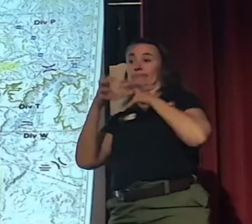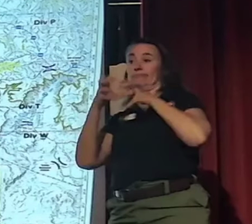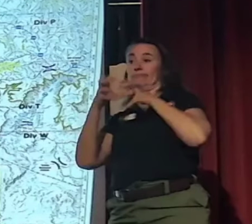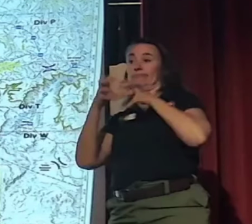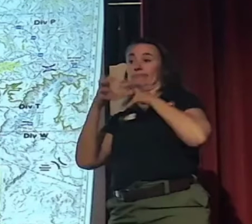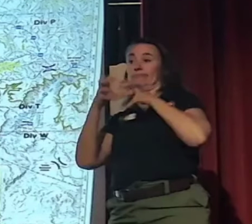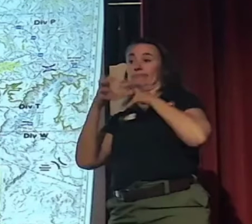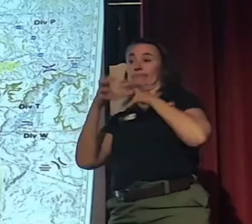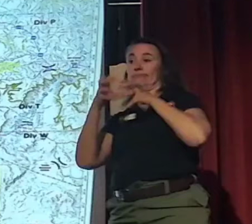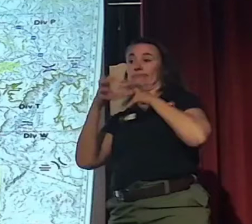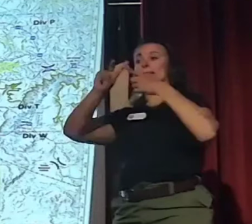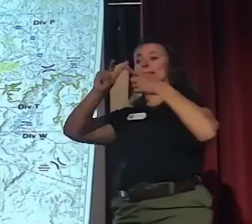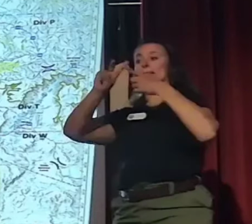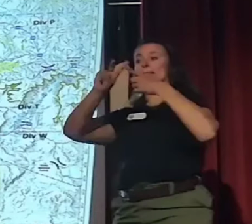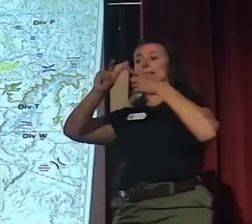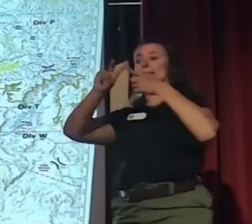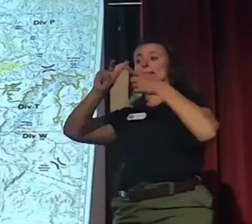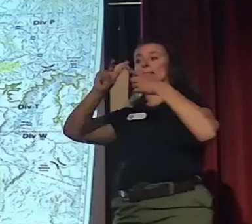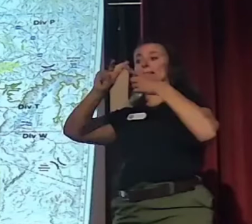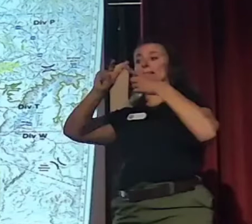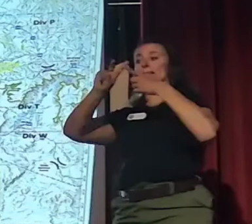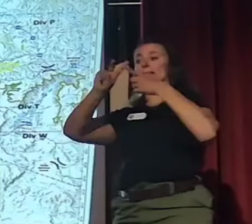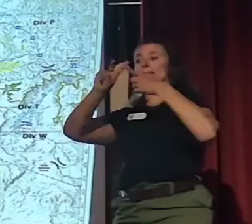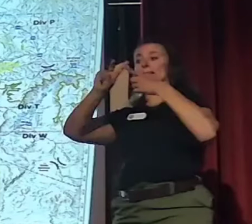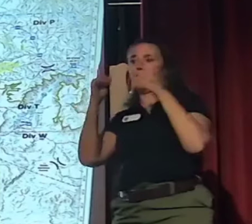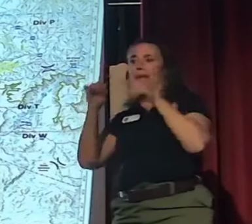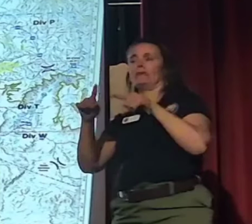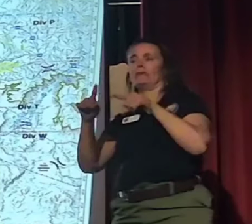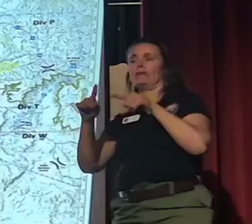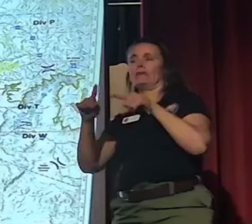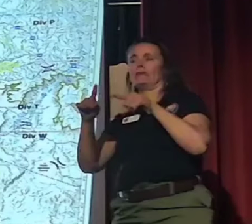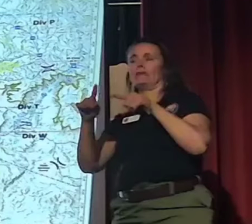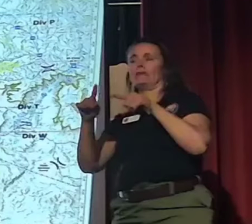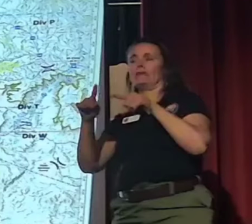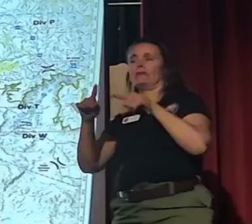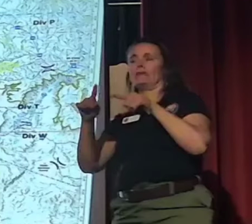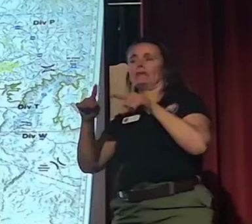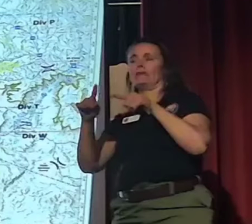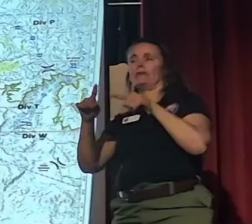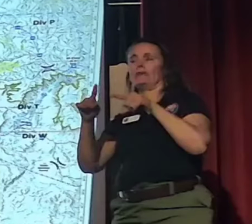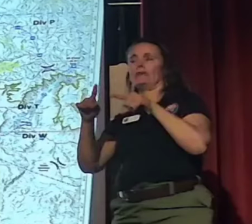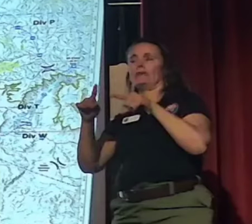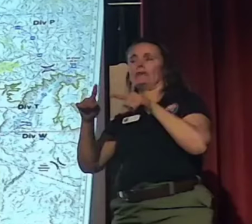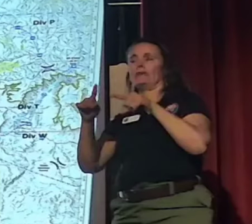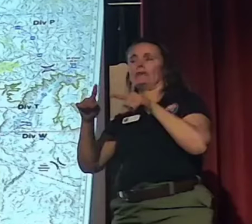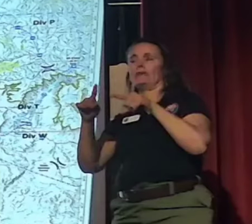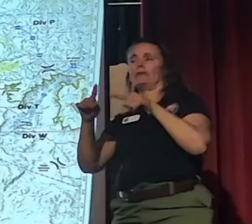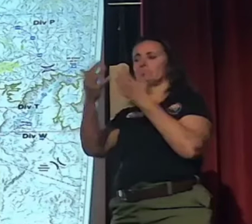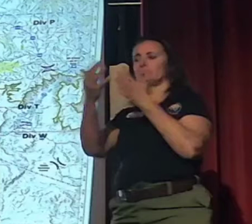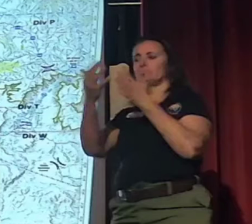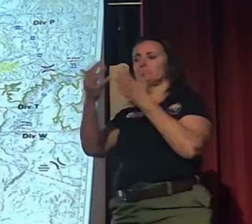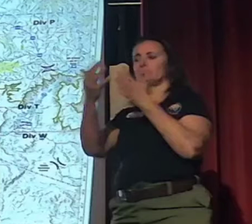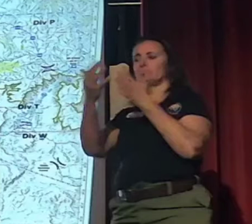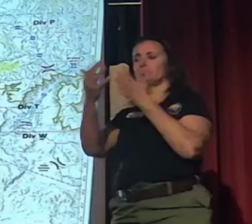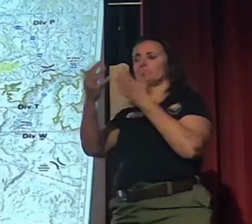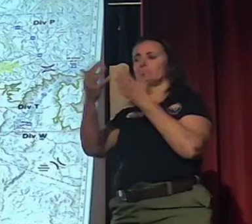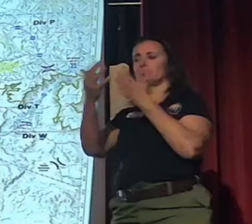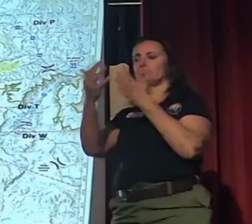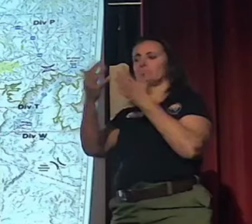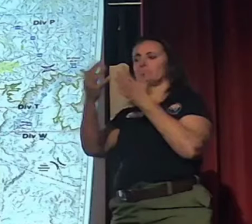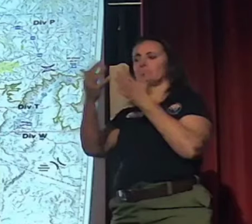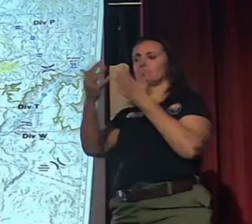line should they need to if fire were to spot across their primary. Resources also continue to pay attention and focus on the